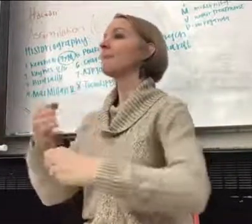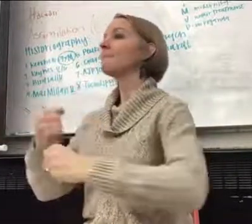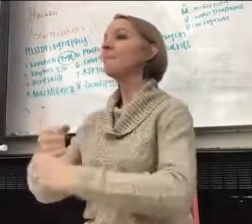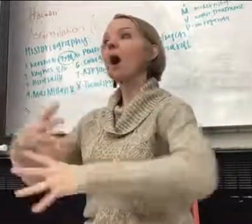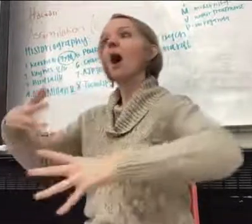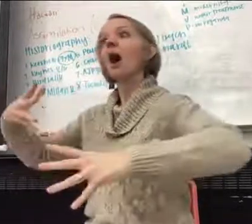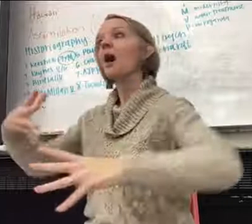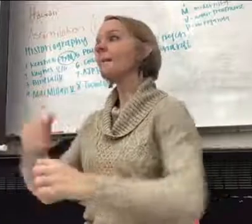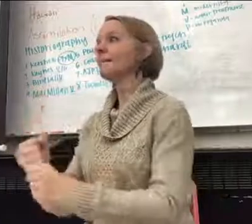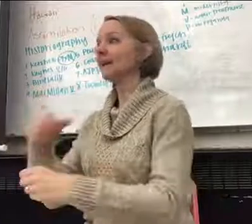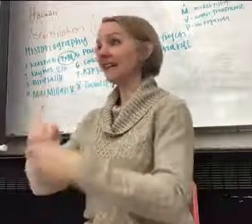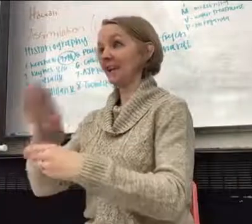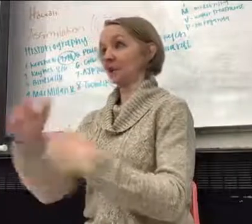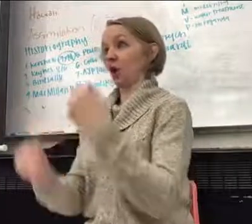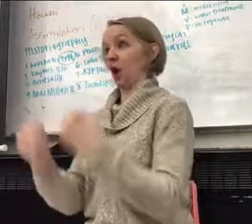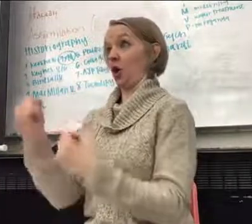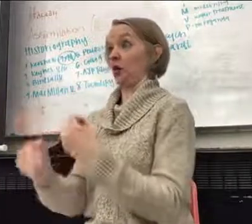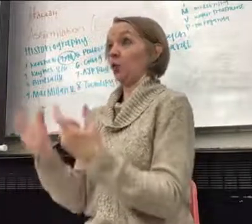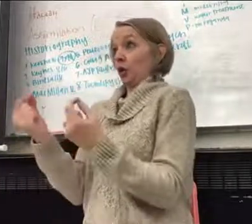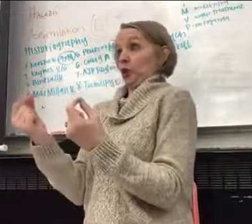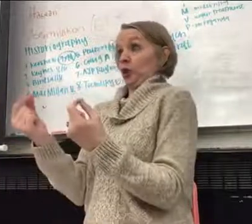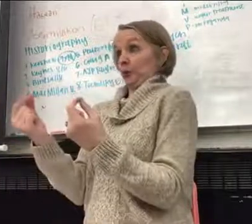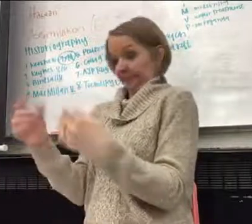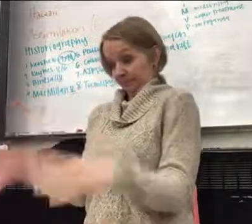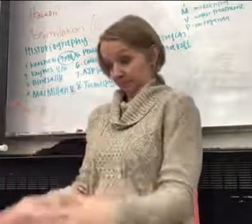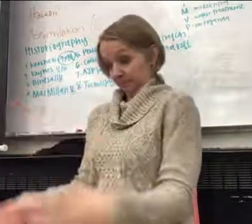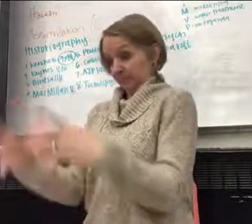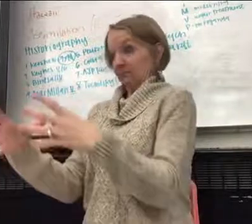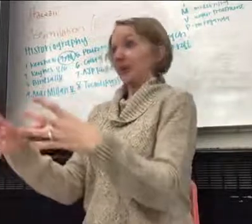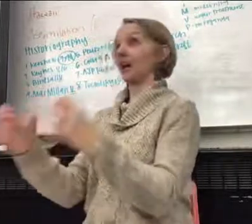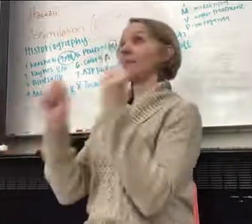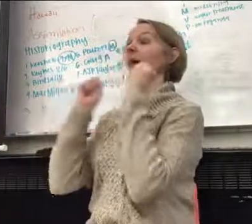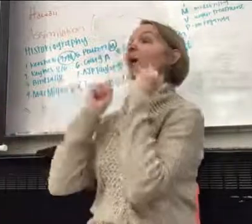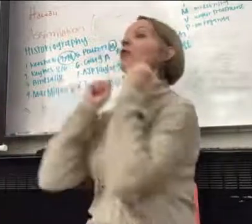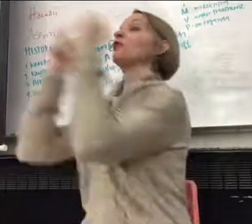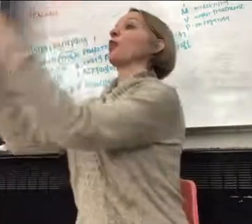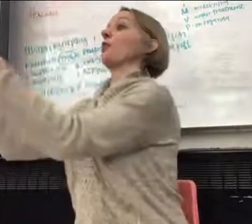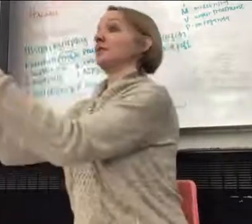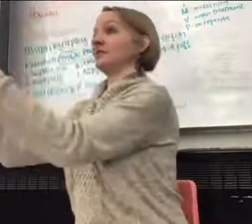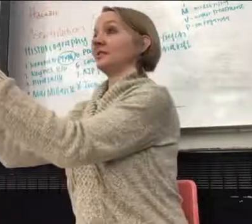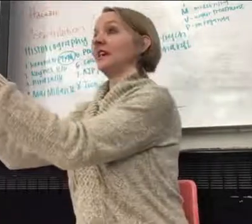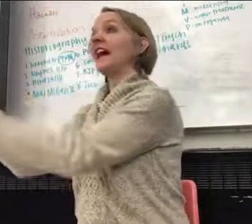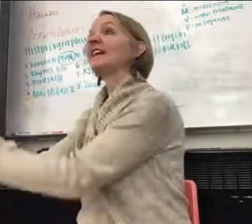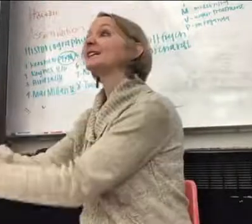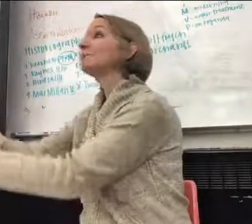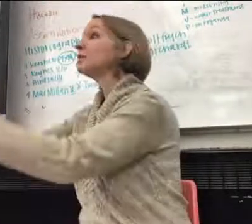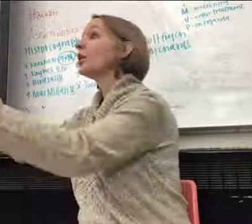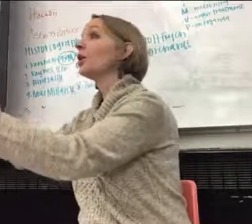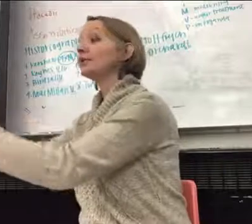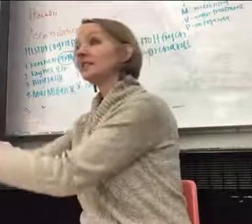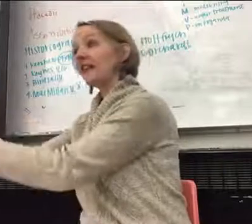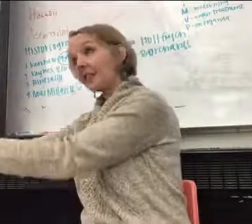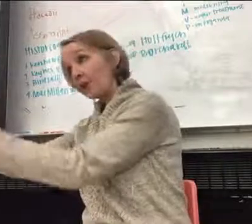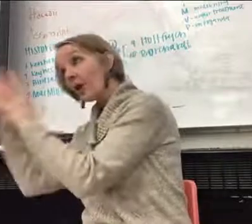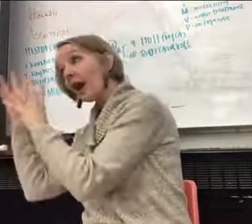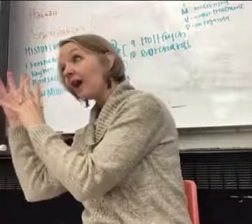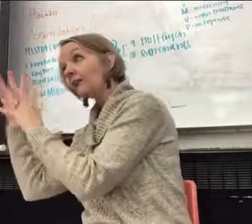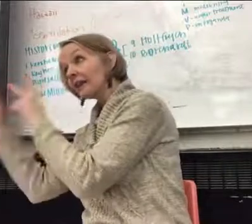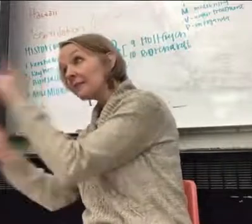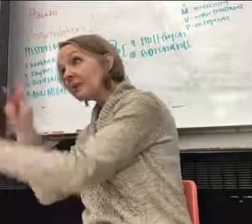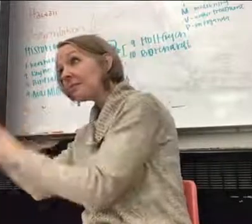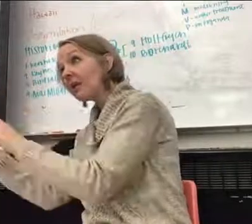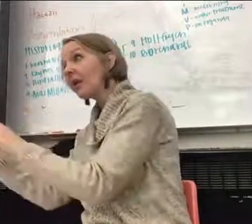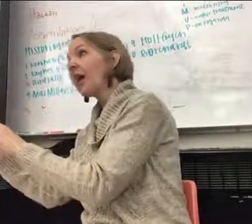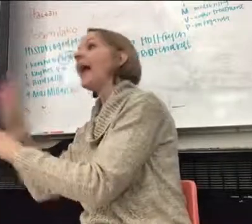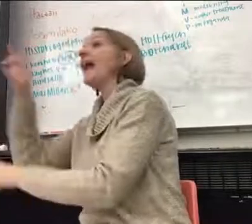into his car. So what are you going to do? Pick up the bomb, throw it out the car, explodes into the crowd, 8 people die. Now